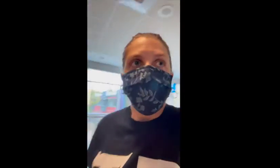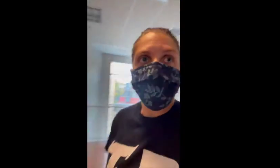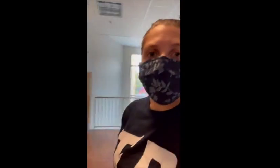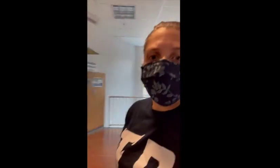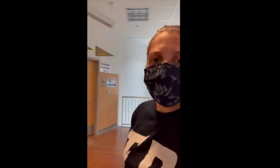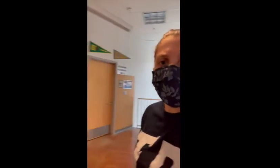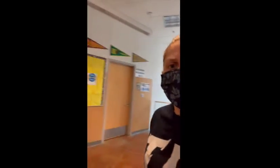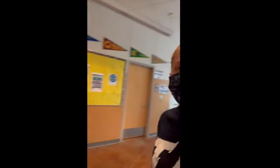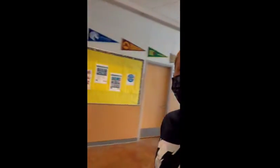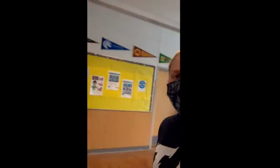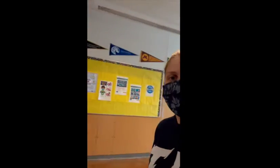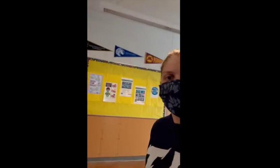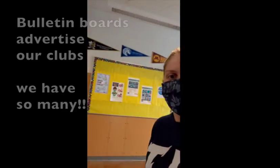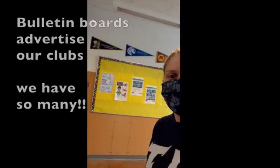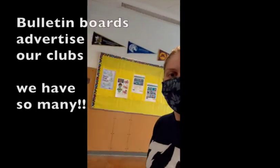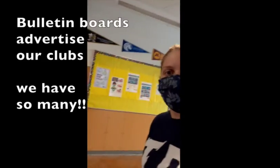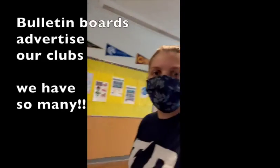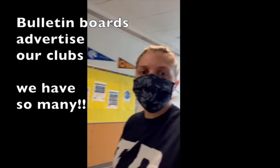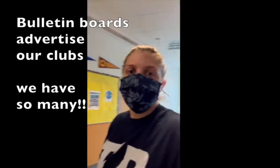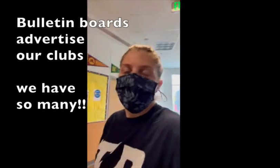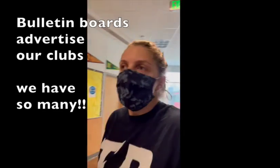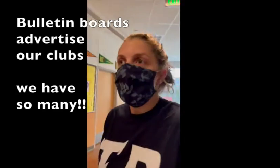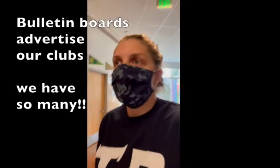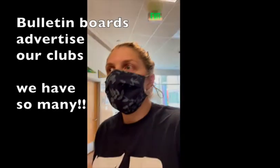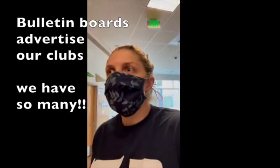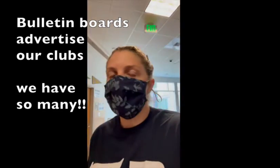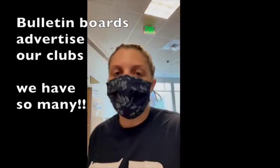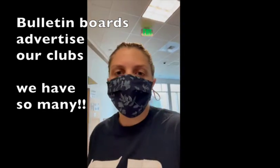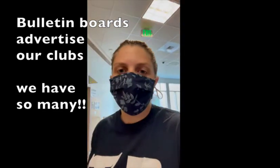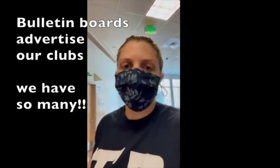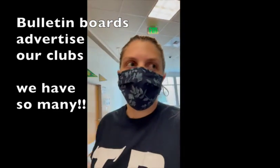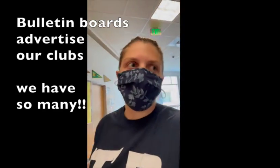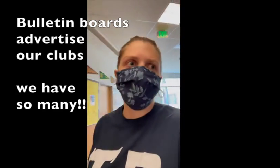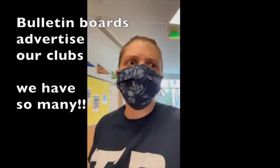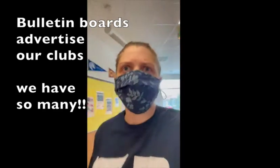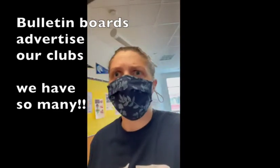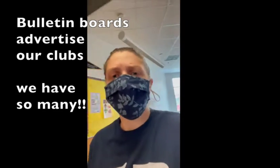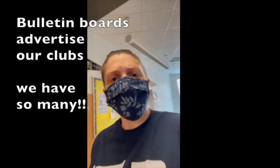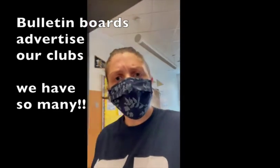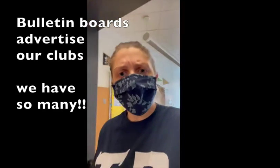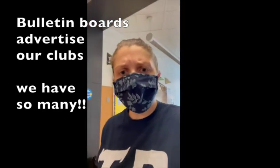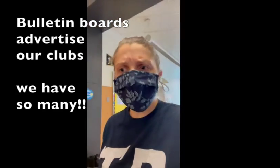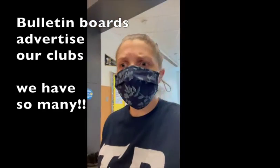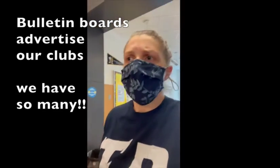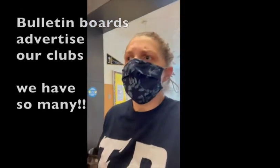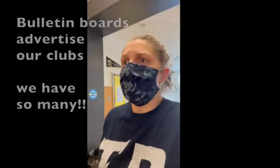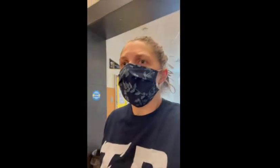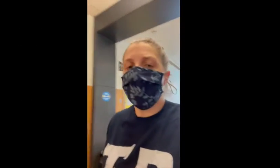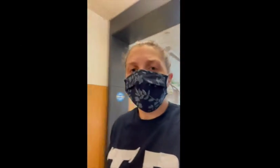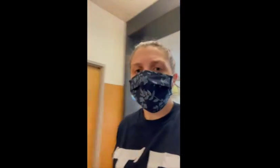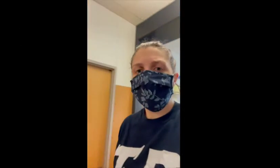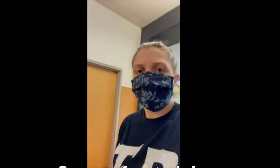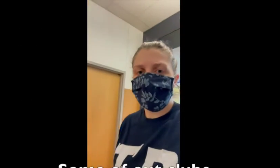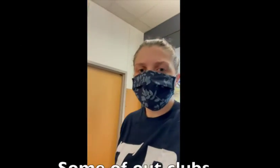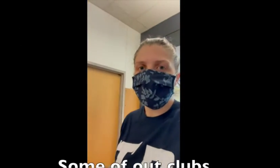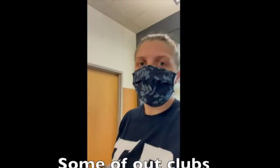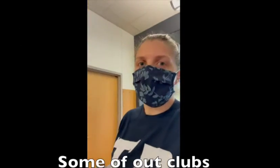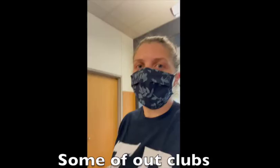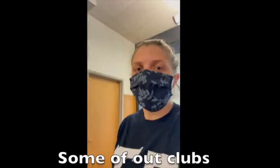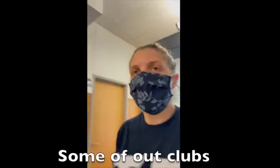Throughout the year, you'll see all these bulletin boards and they will be covered with things about clubs and other things that we have going